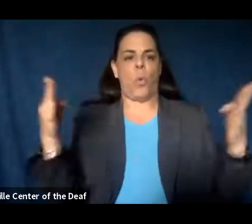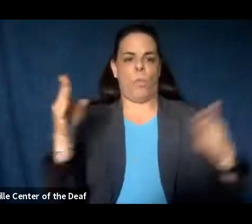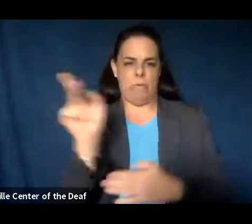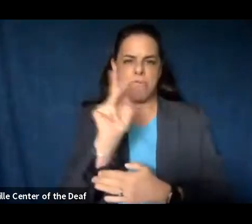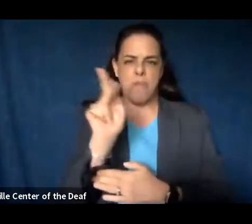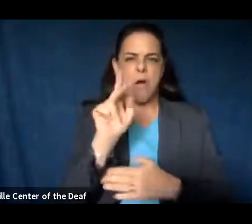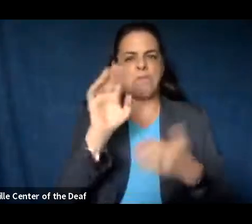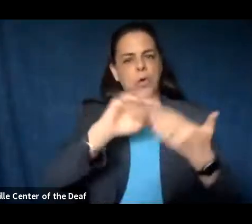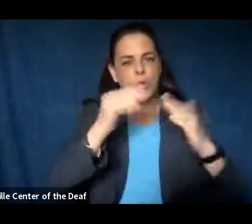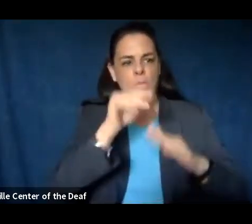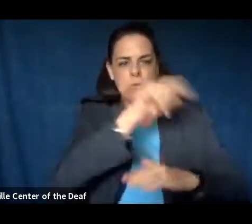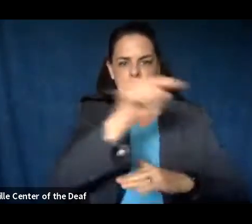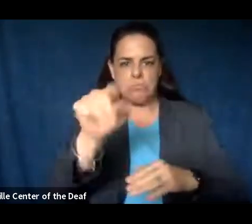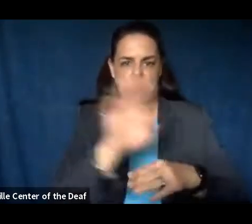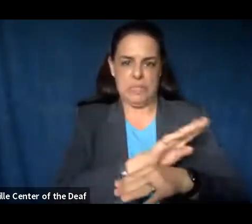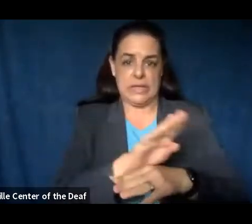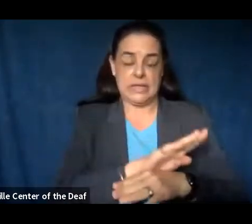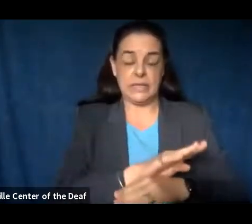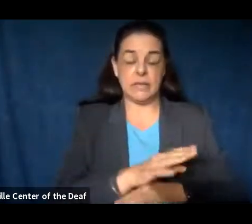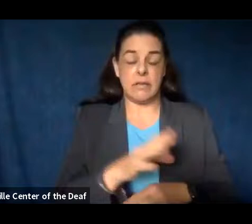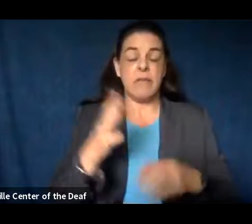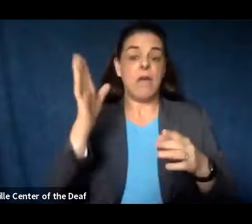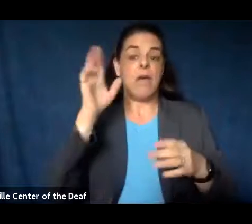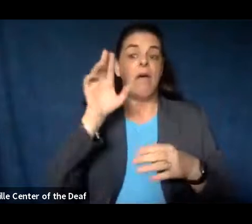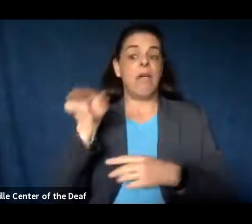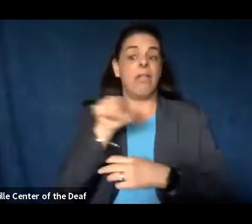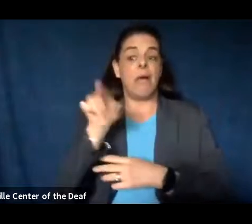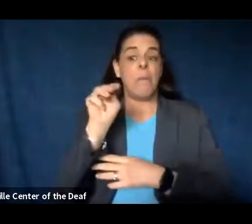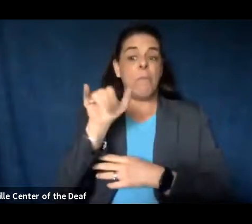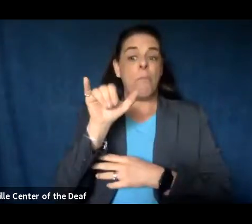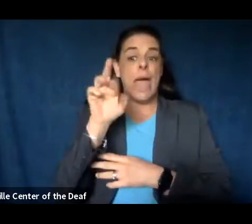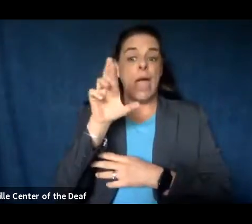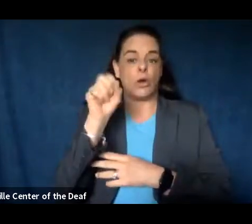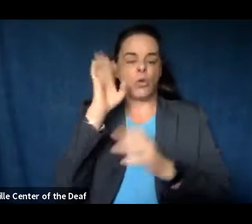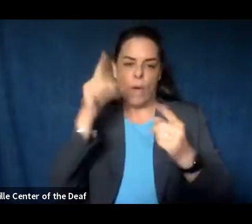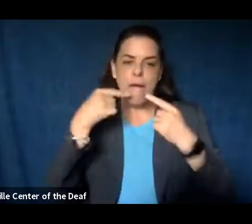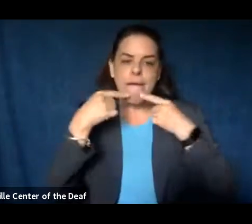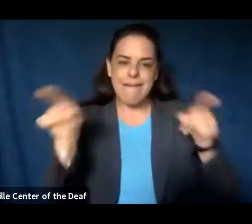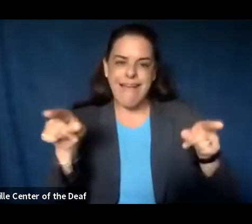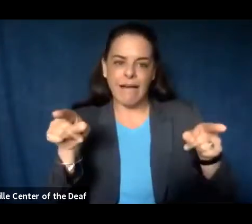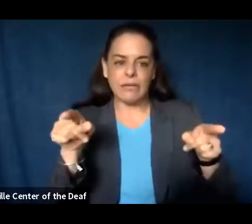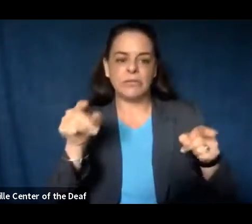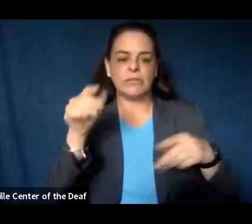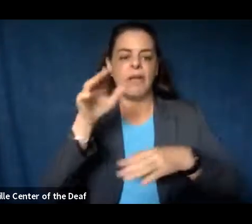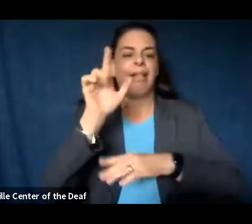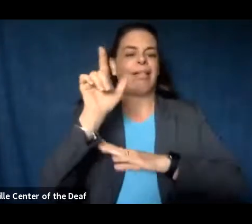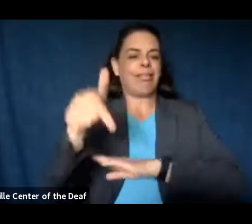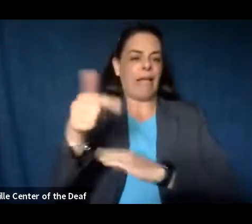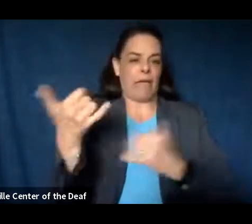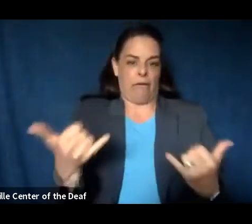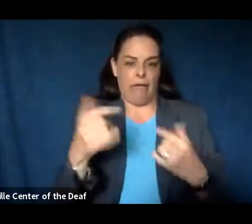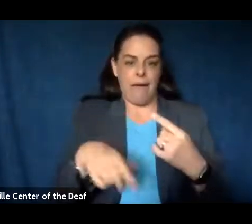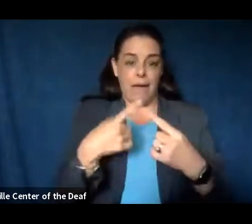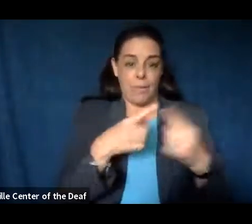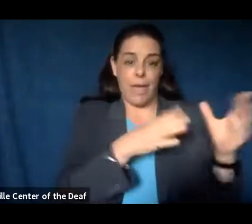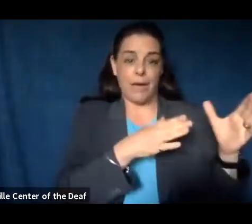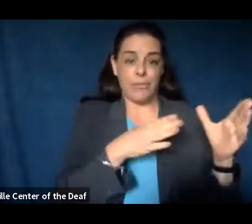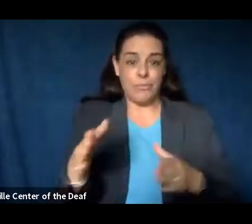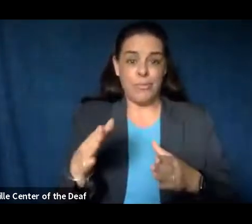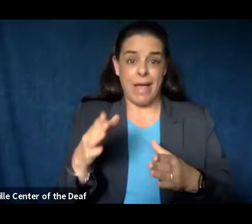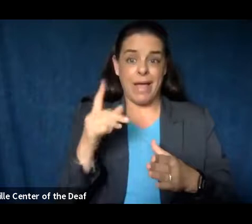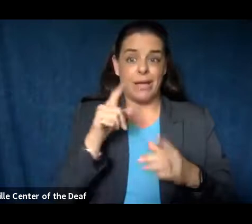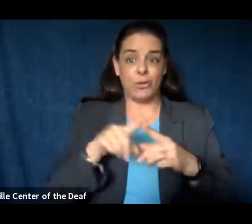coming from the mayors about our plan later today. We will be offering another free testing event tomorrow